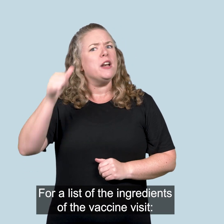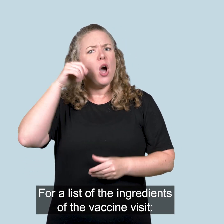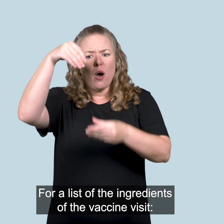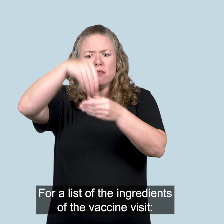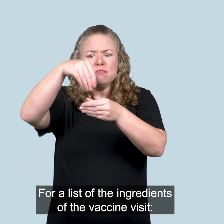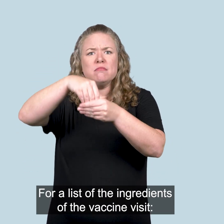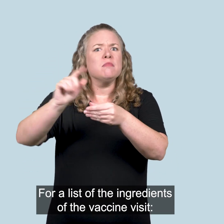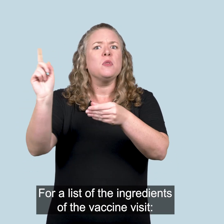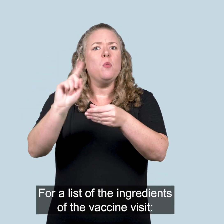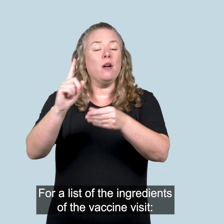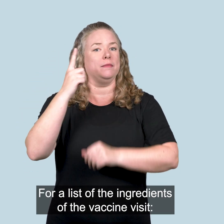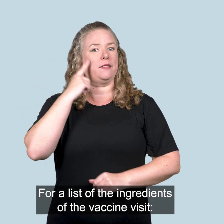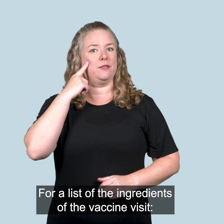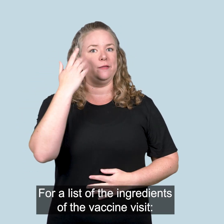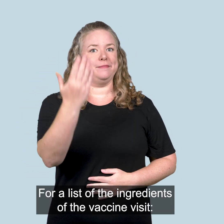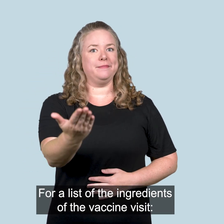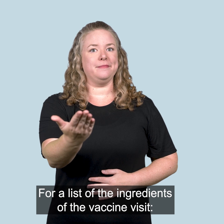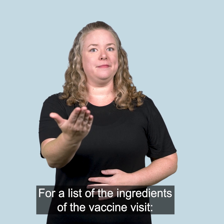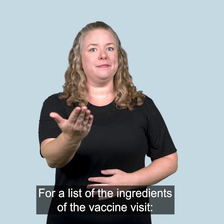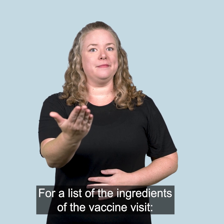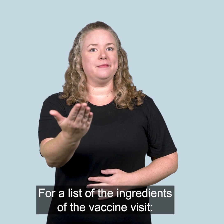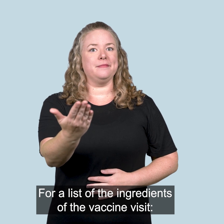For a list of the ingredients of the vaccine, visit